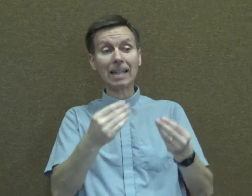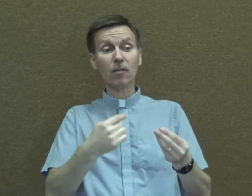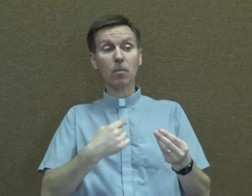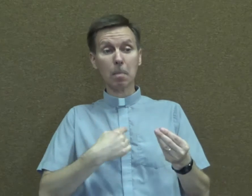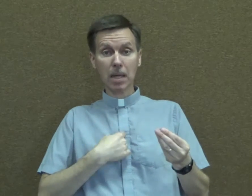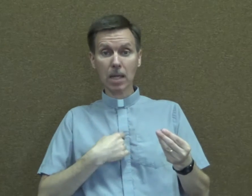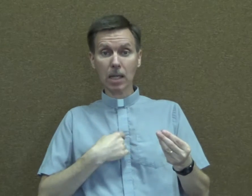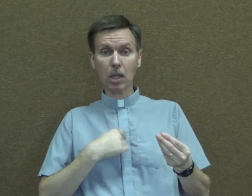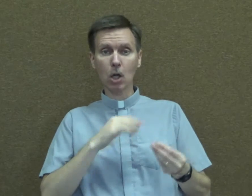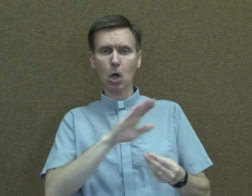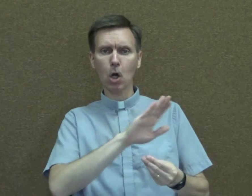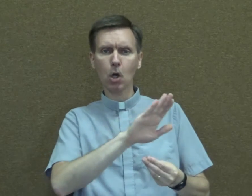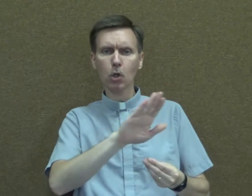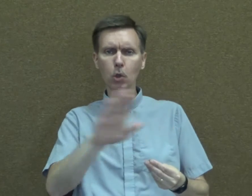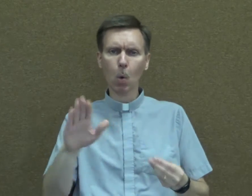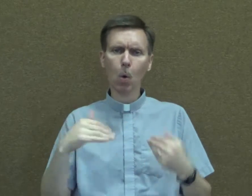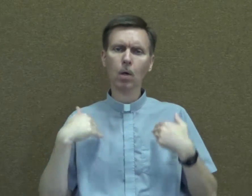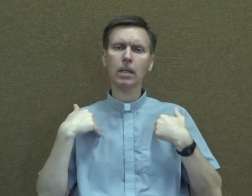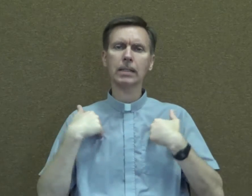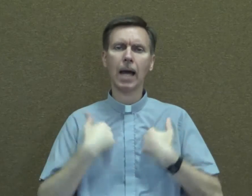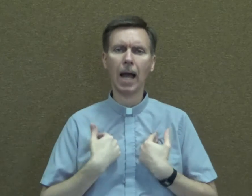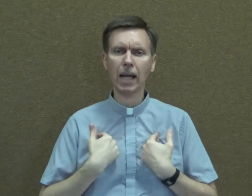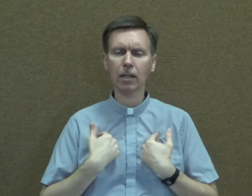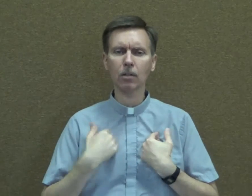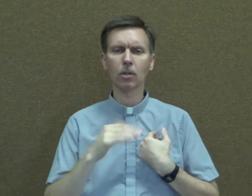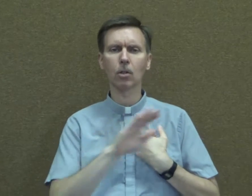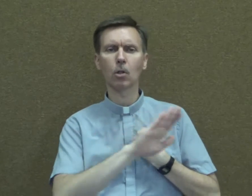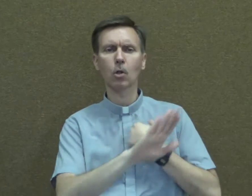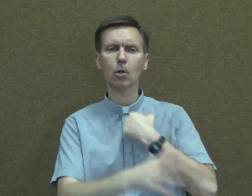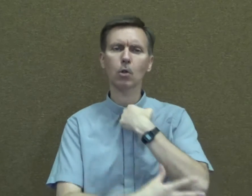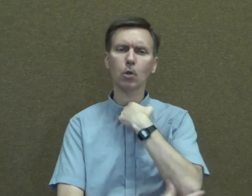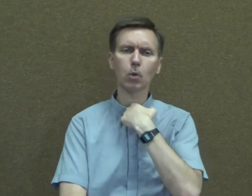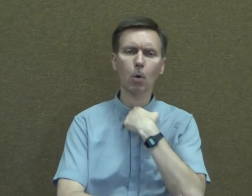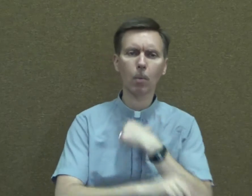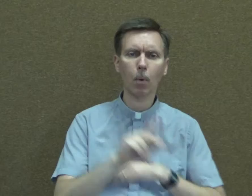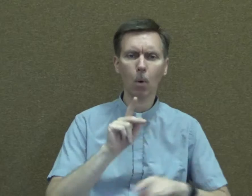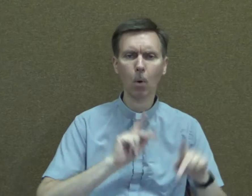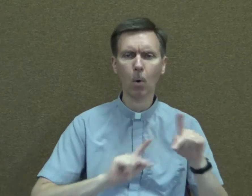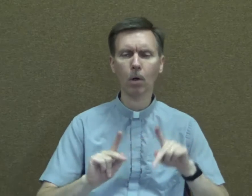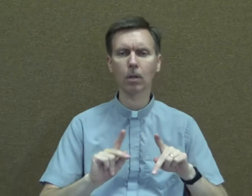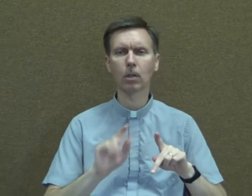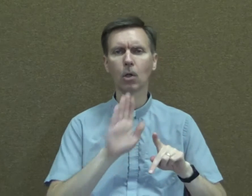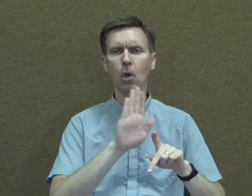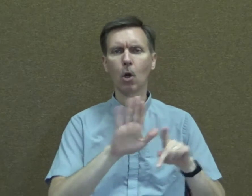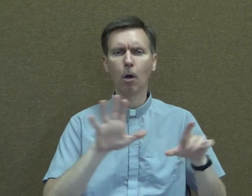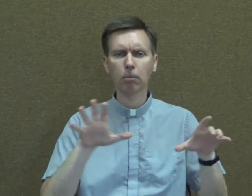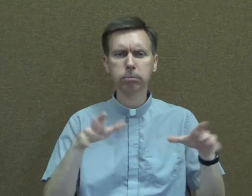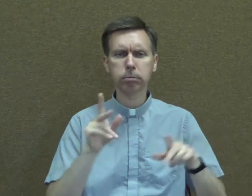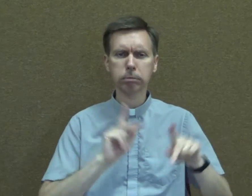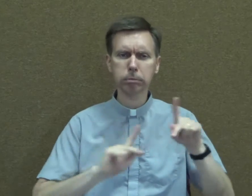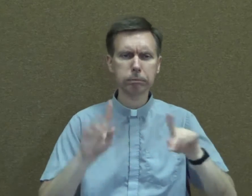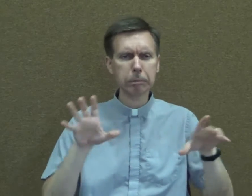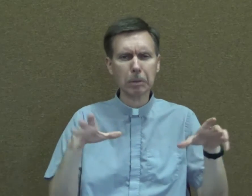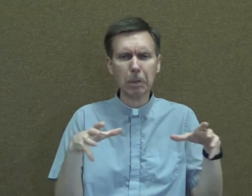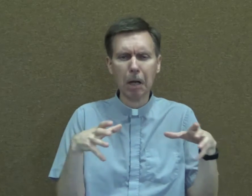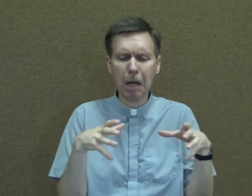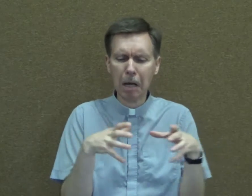Give me your tired, your poor, your